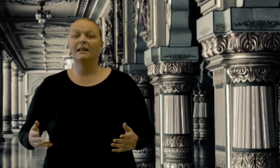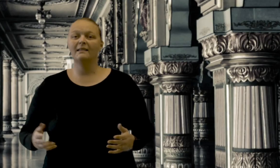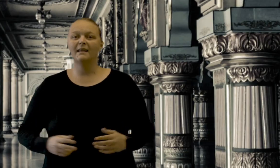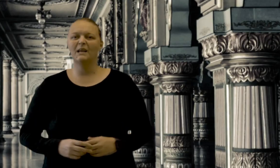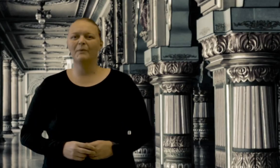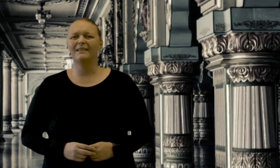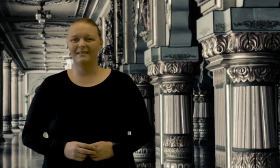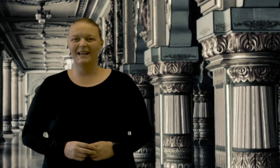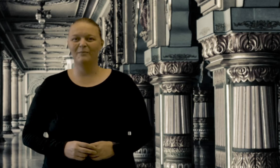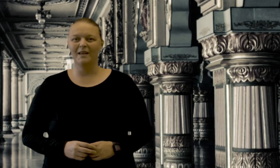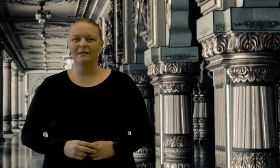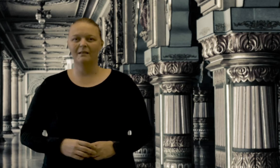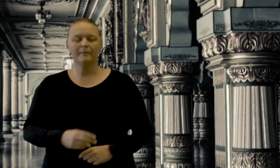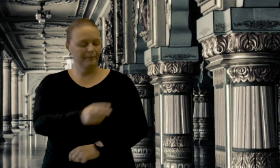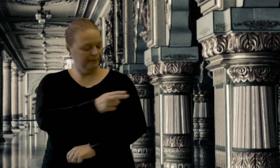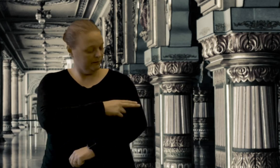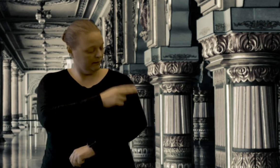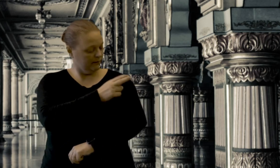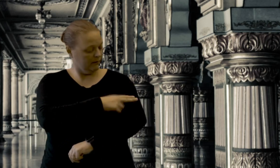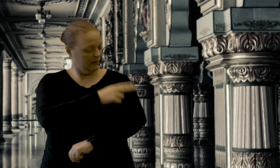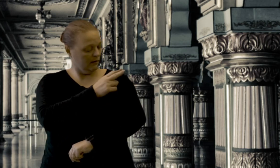Let's keep a steady beat.